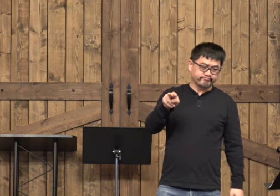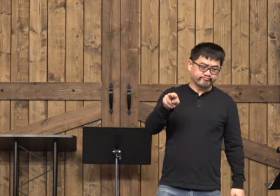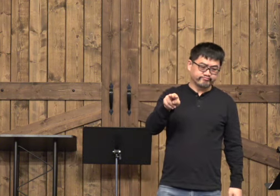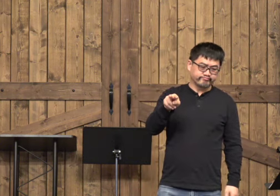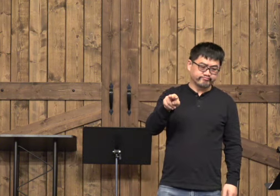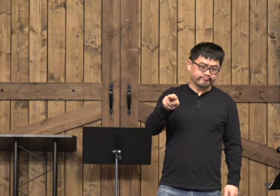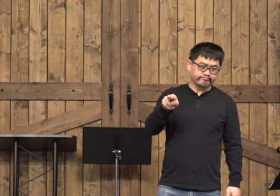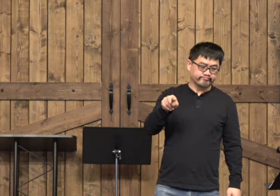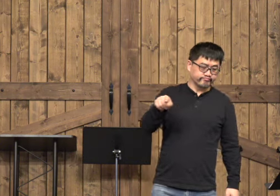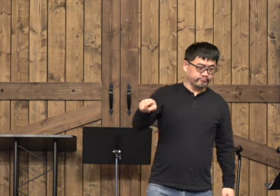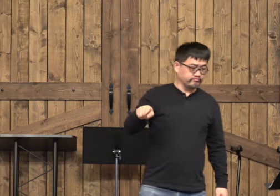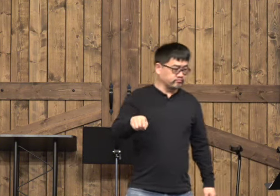Jesus looked at this person.